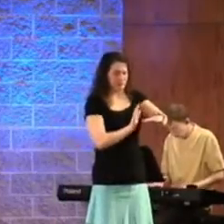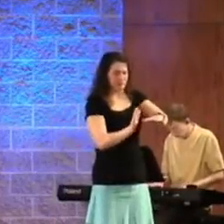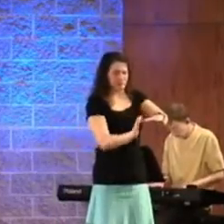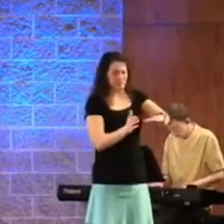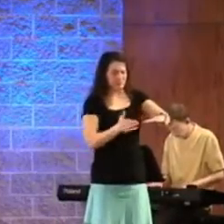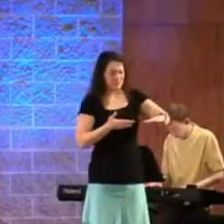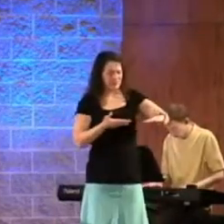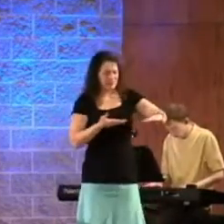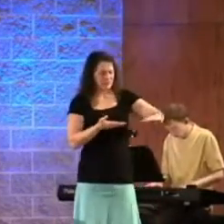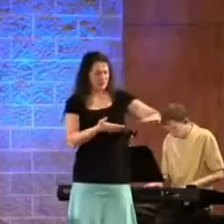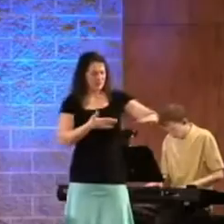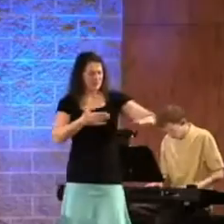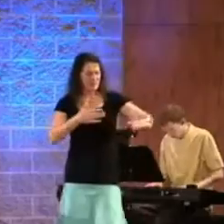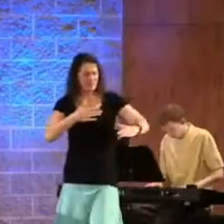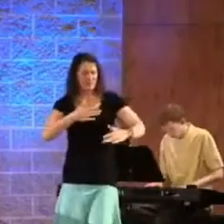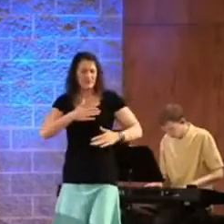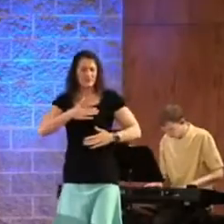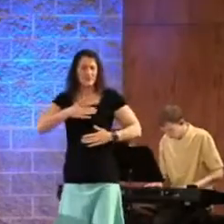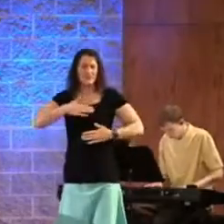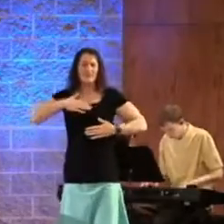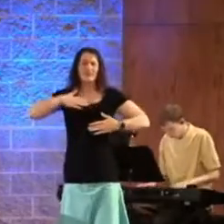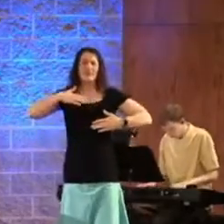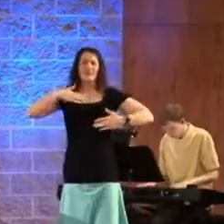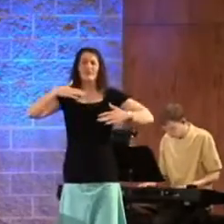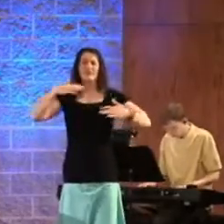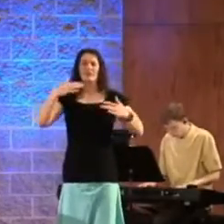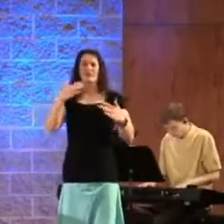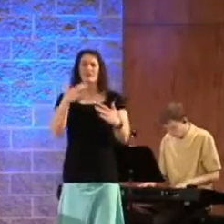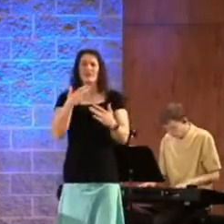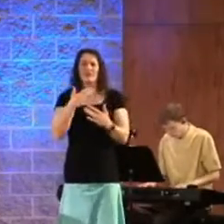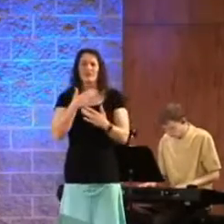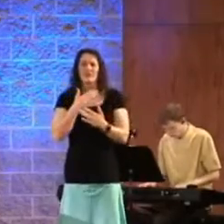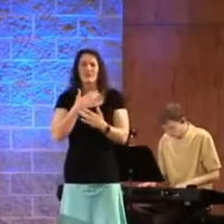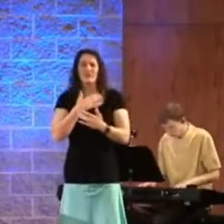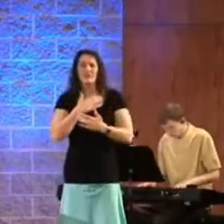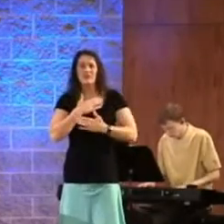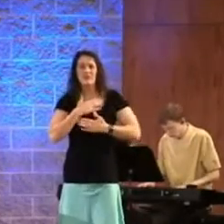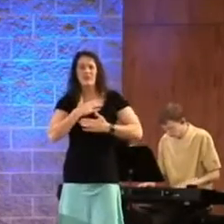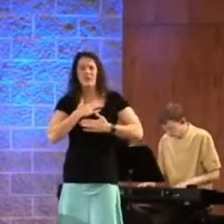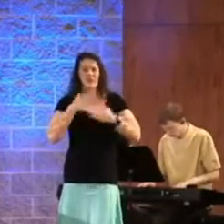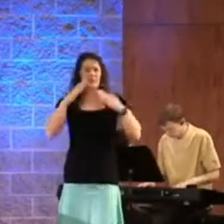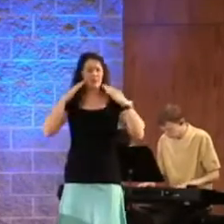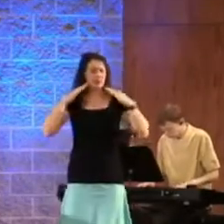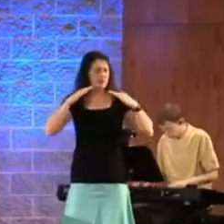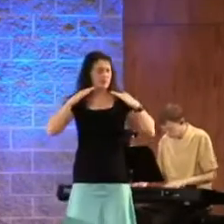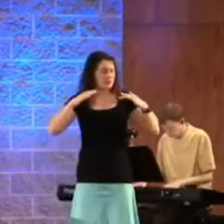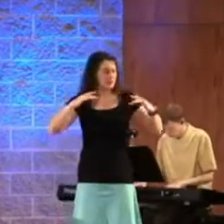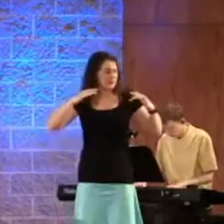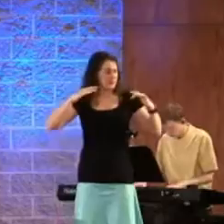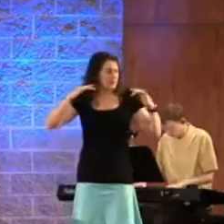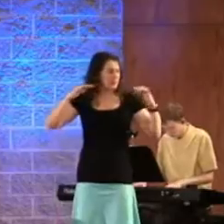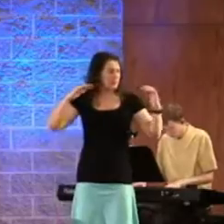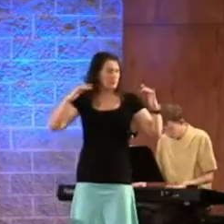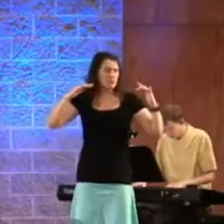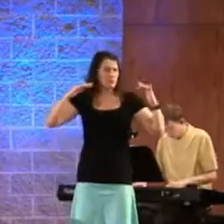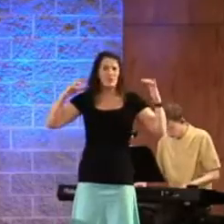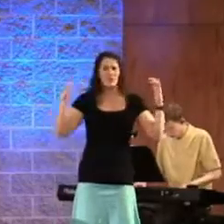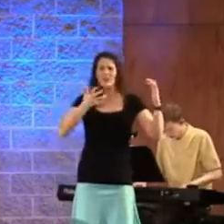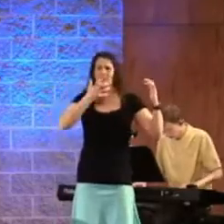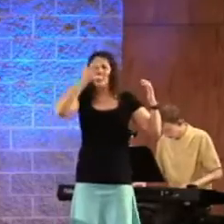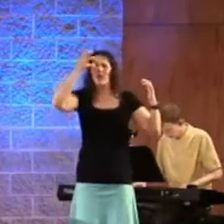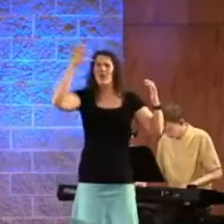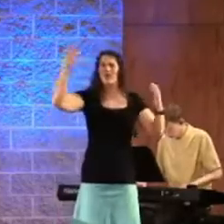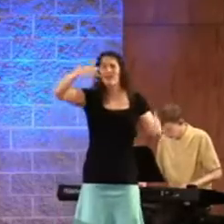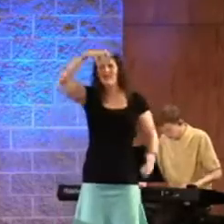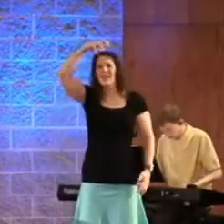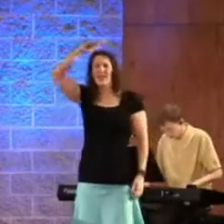breathe. Out of the silence, the roaring lion